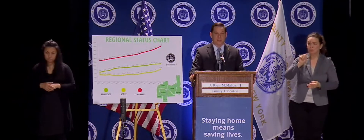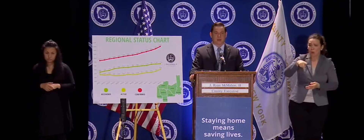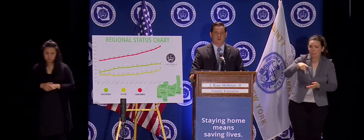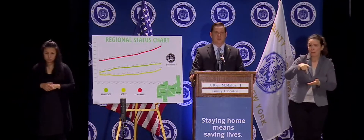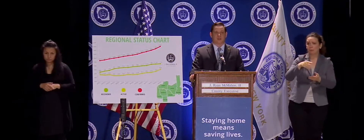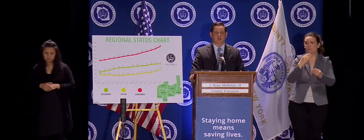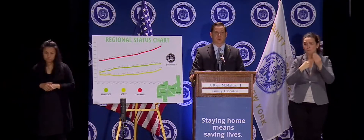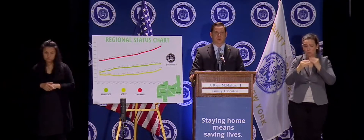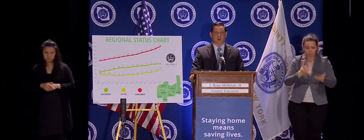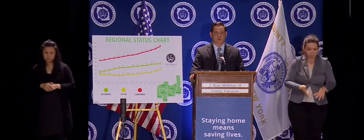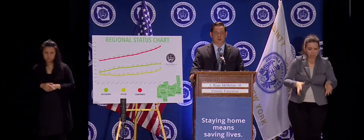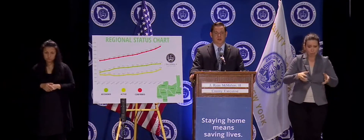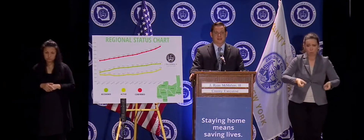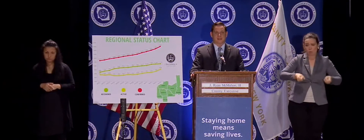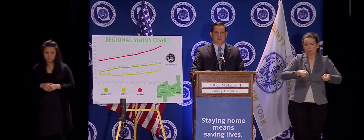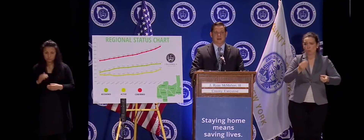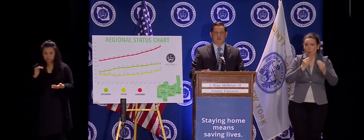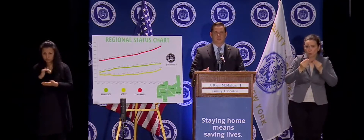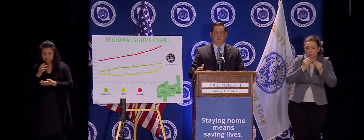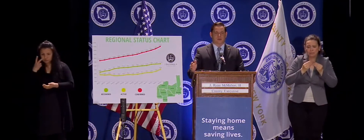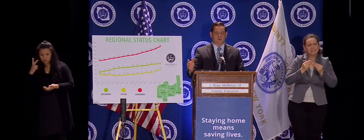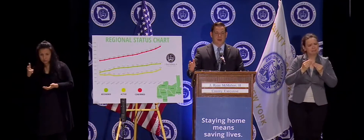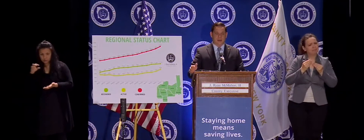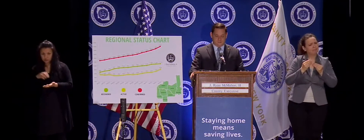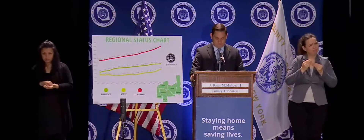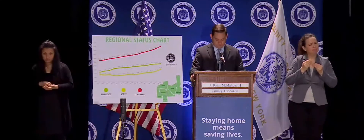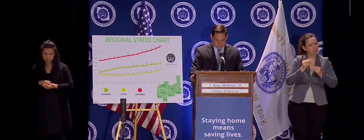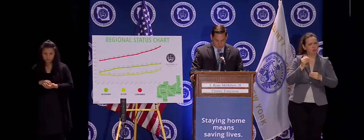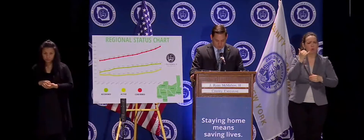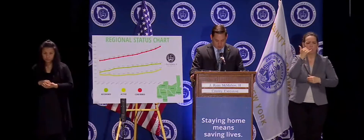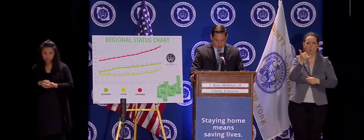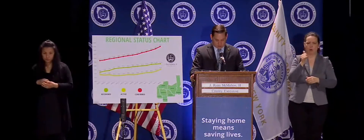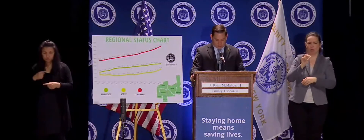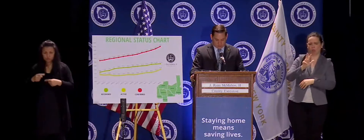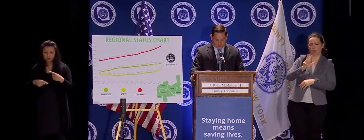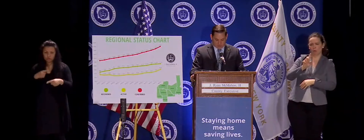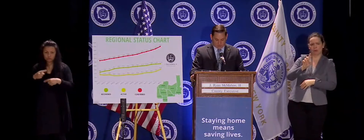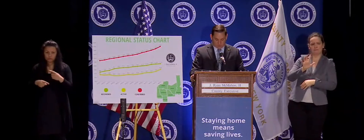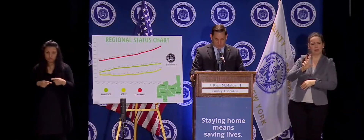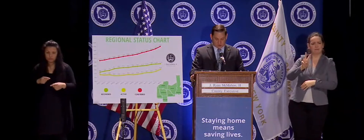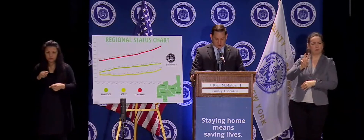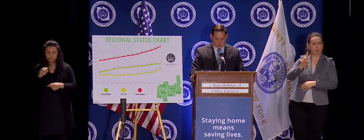for daycare for essential workers, extending it through the month of May.